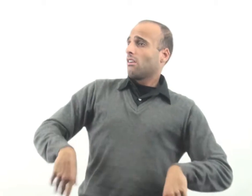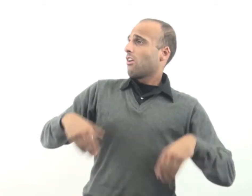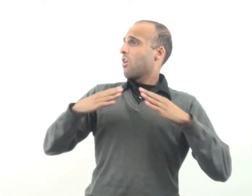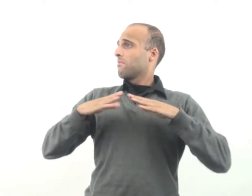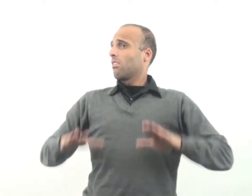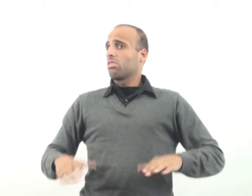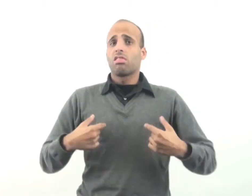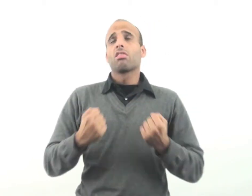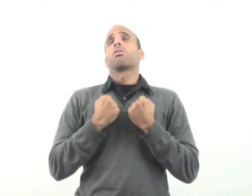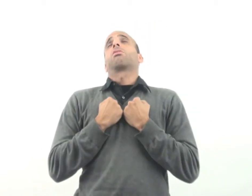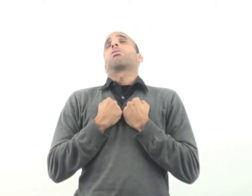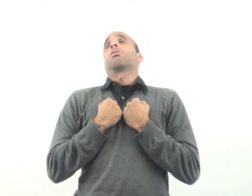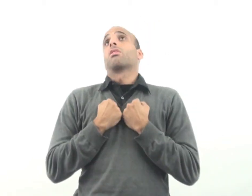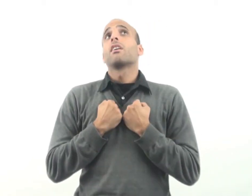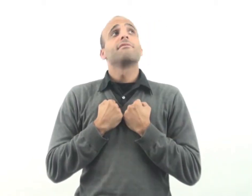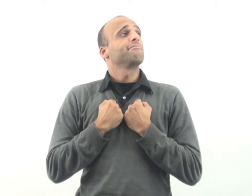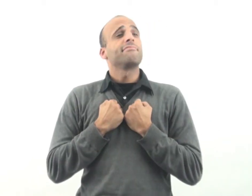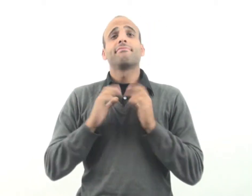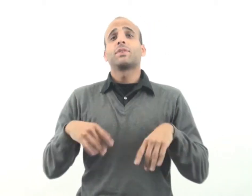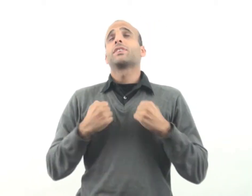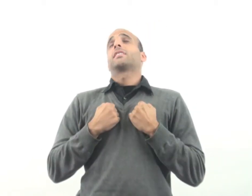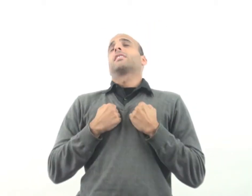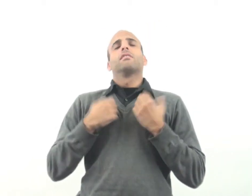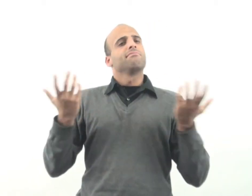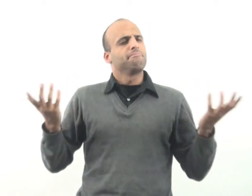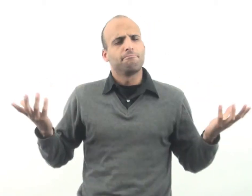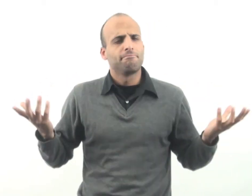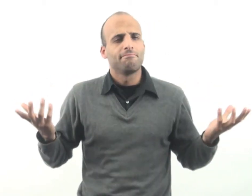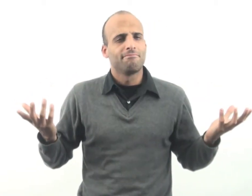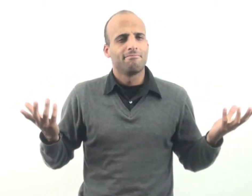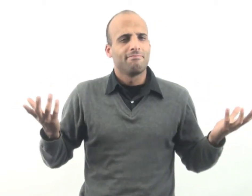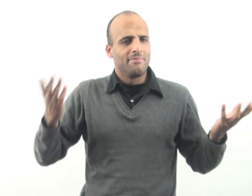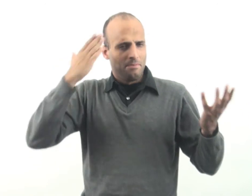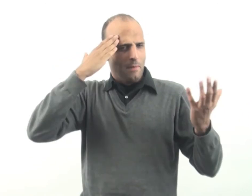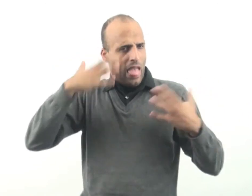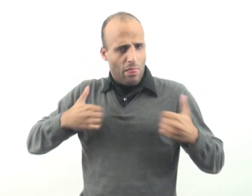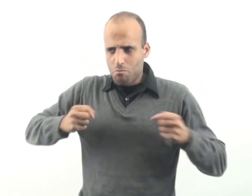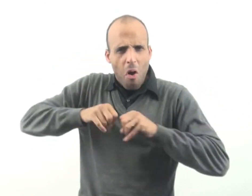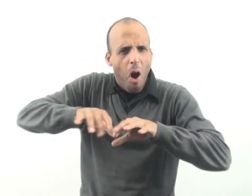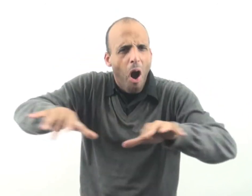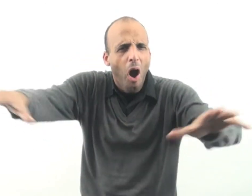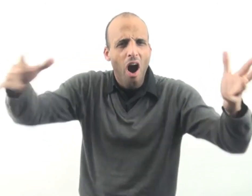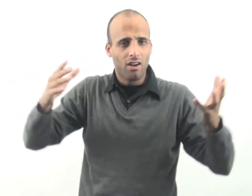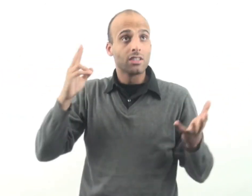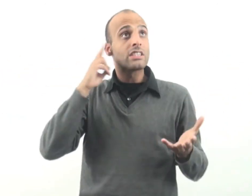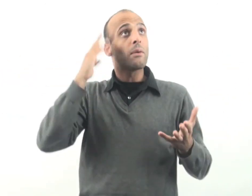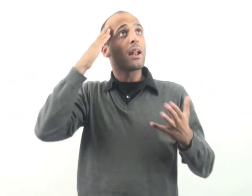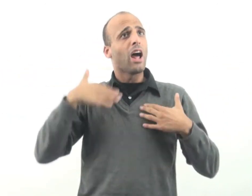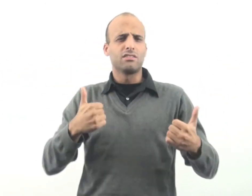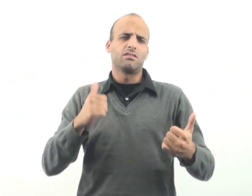be jobless, at home, doing nothing, wasting the day in bed. The knock-on effects are huge. What about people's mental health? It's